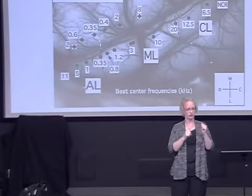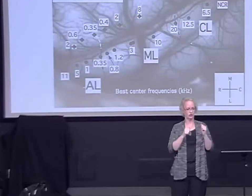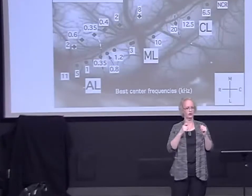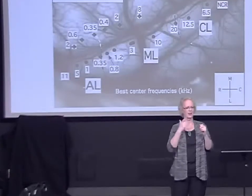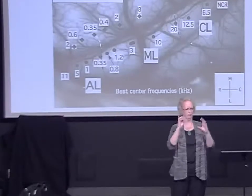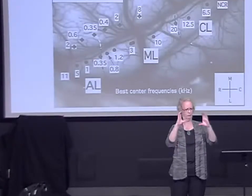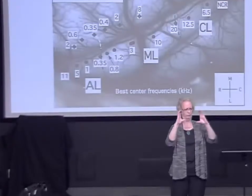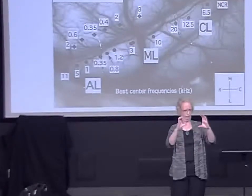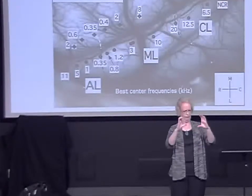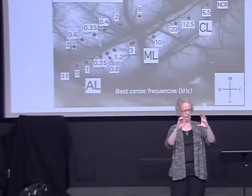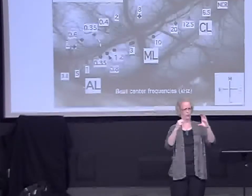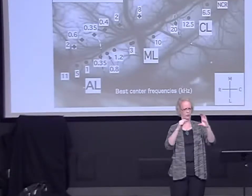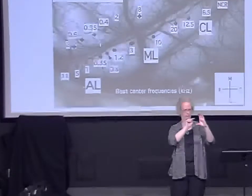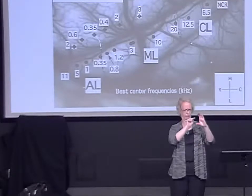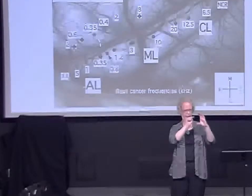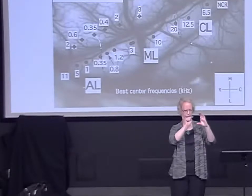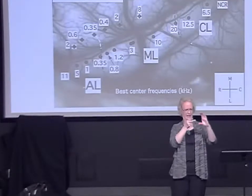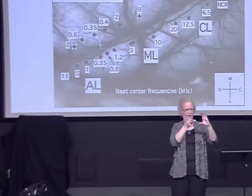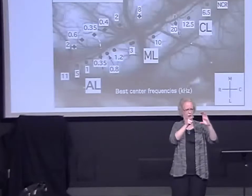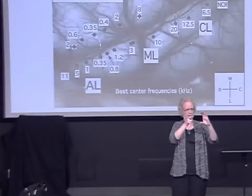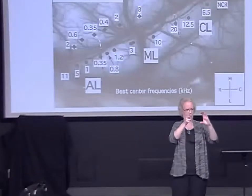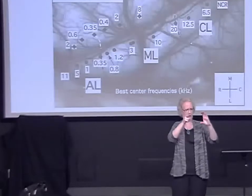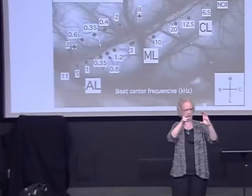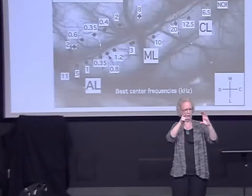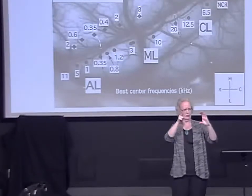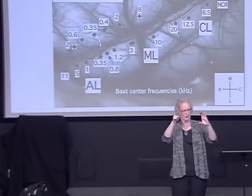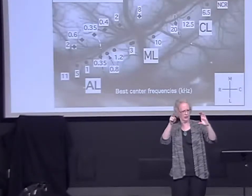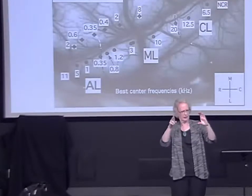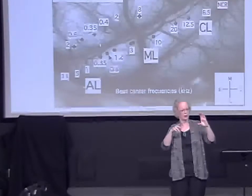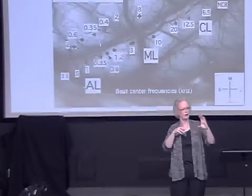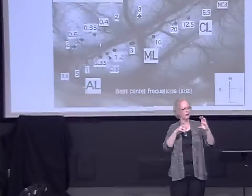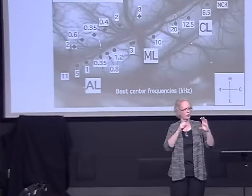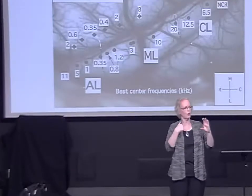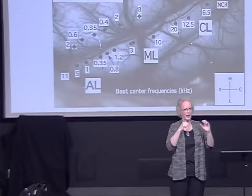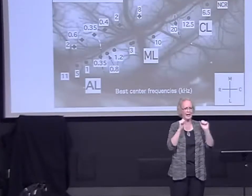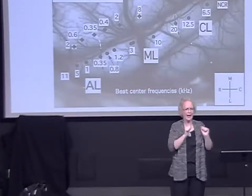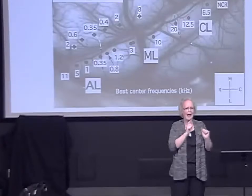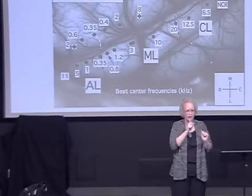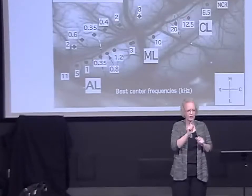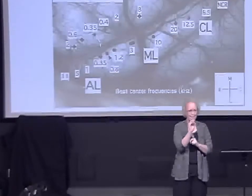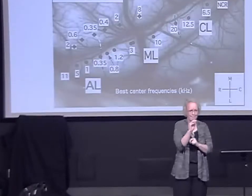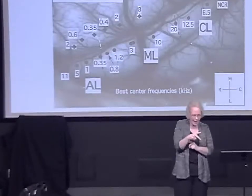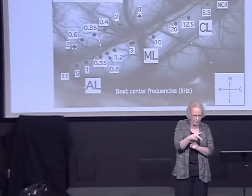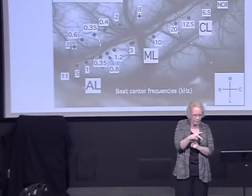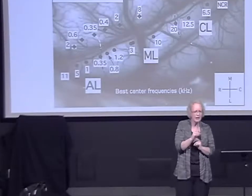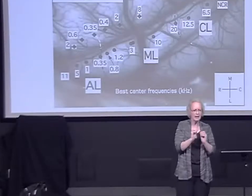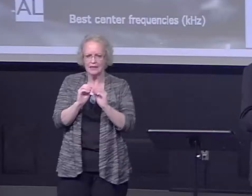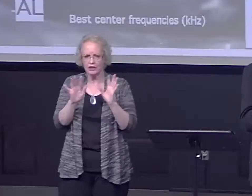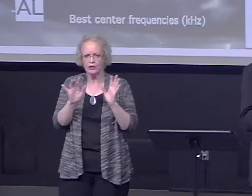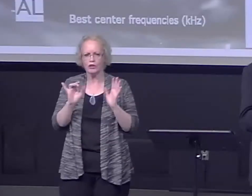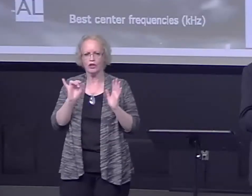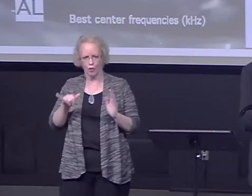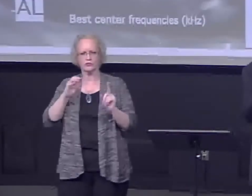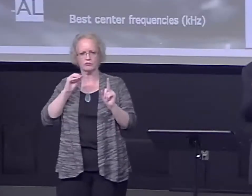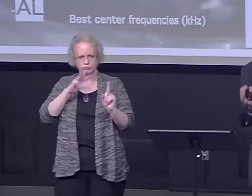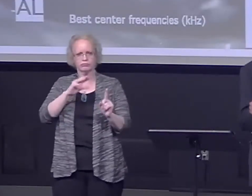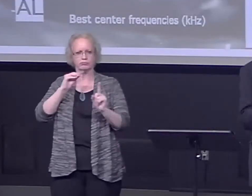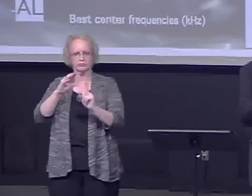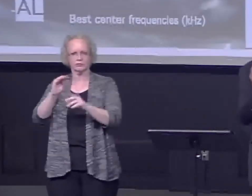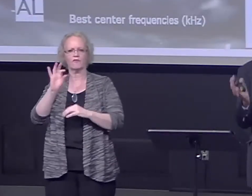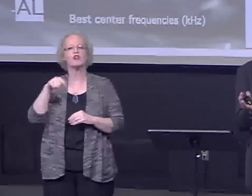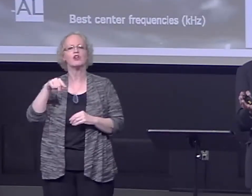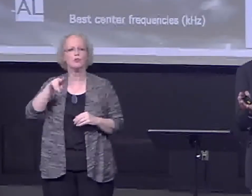go down again. So there's a clear map of these best frequencies on the surface and in the depth of the auditory cortex. And this